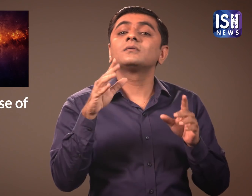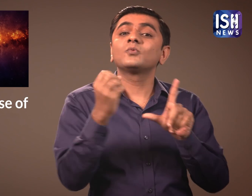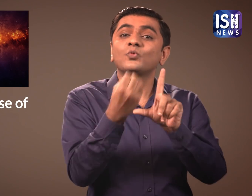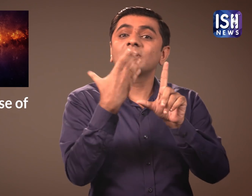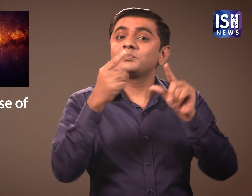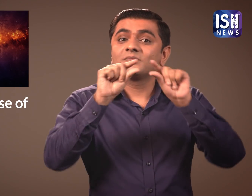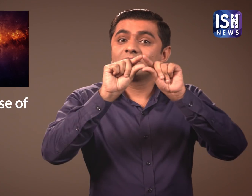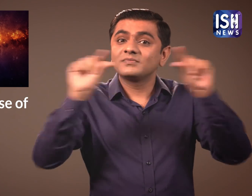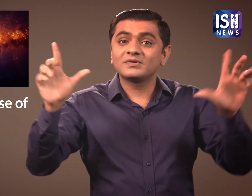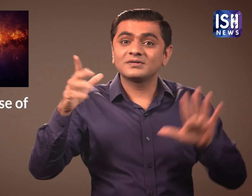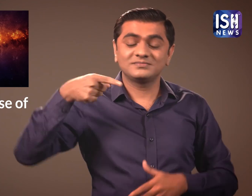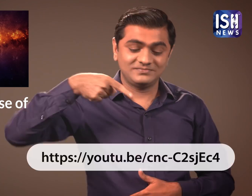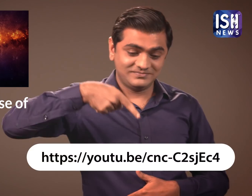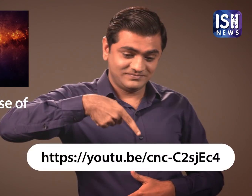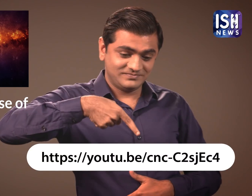You can watch on this link.